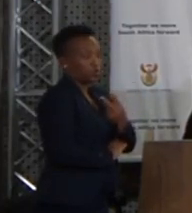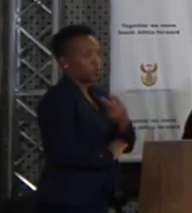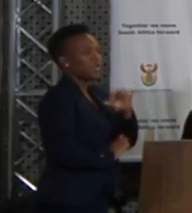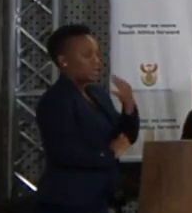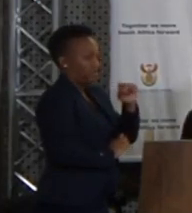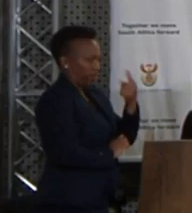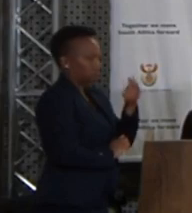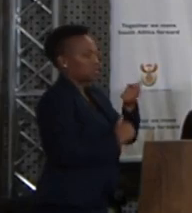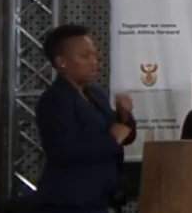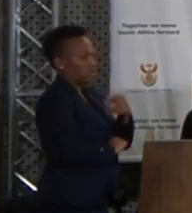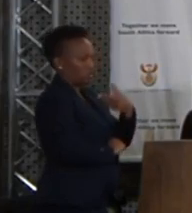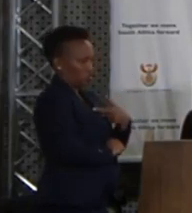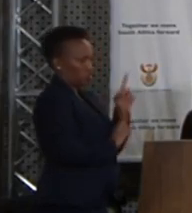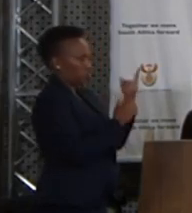first.